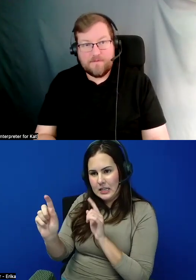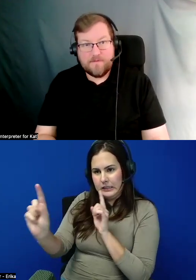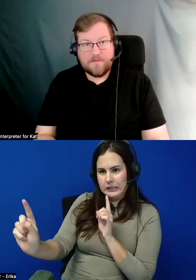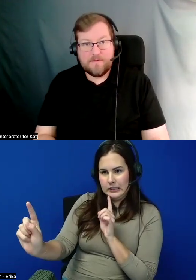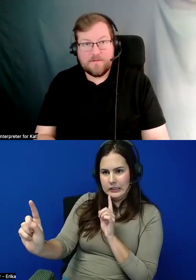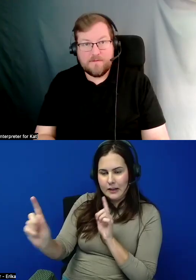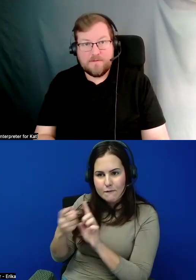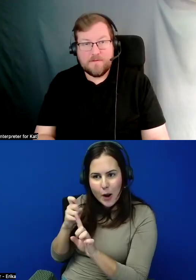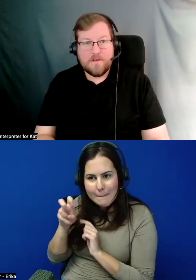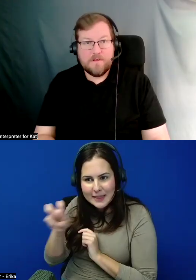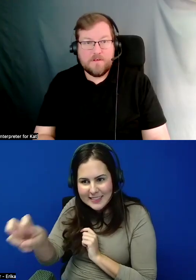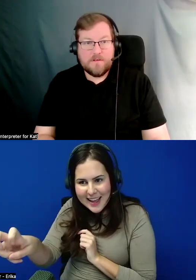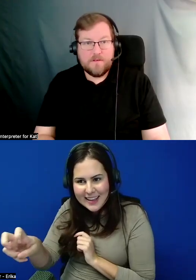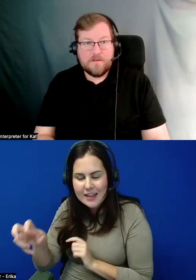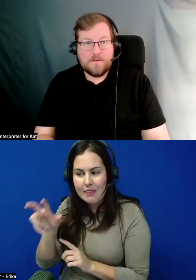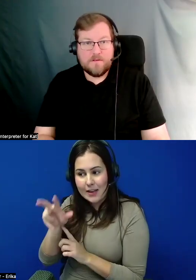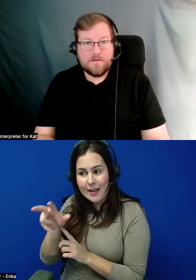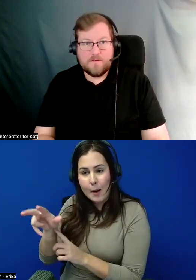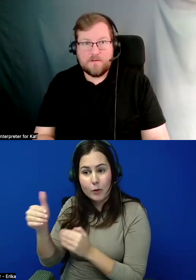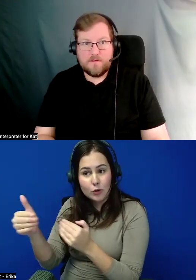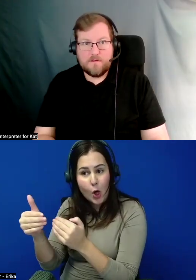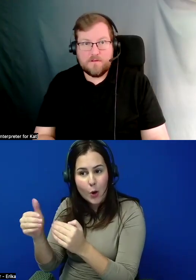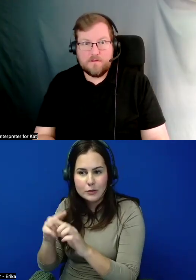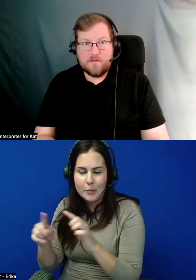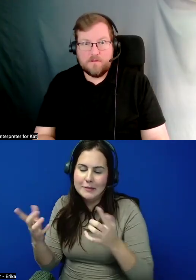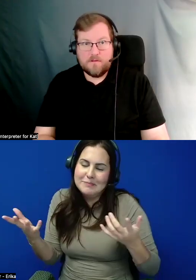was probably closer than it should have been. But